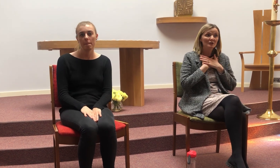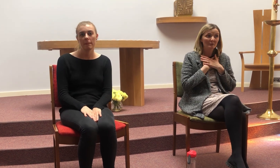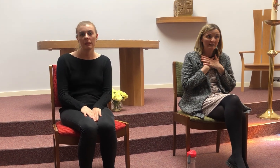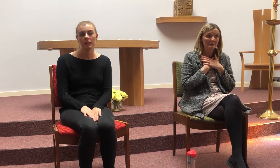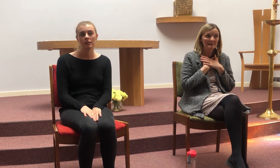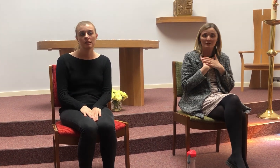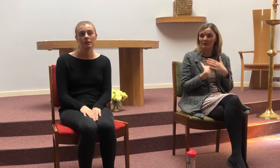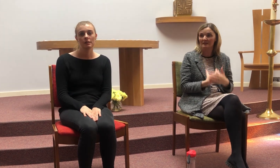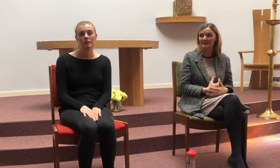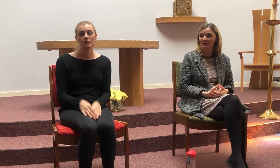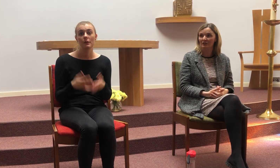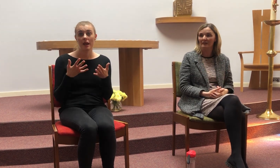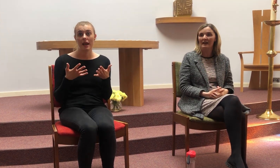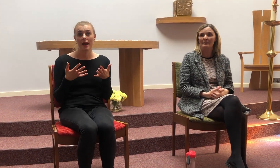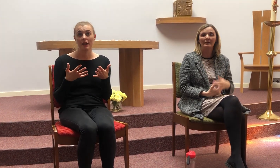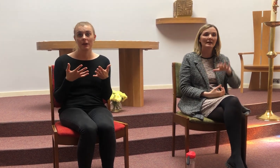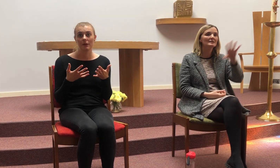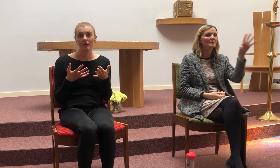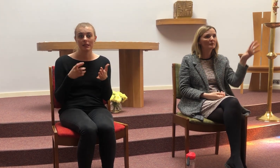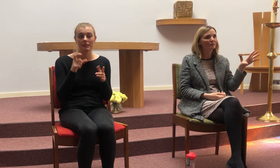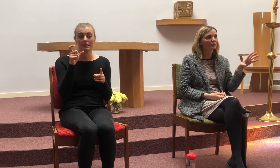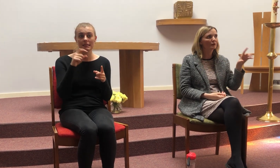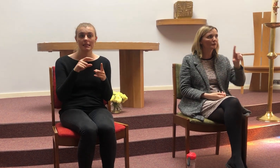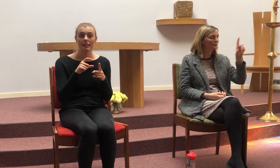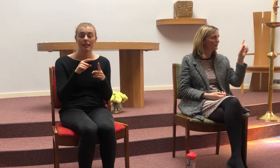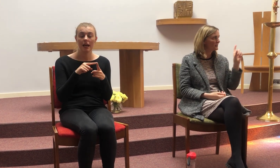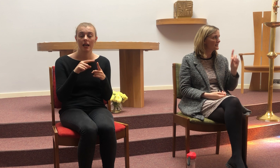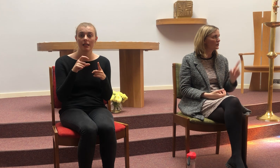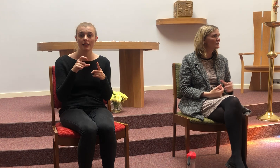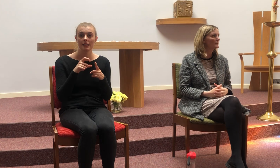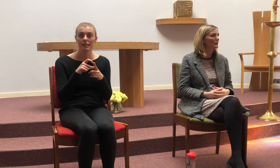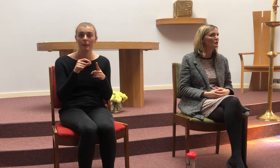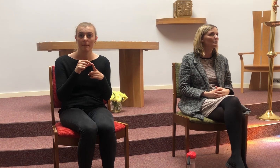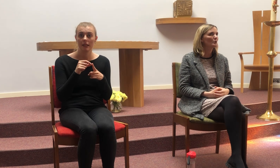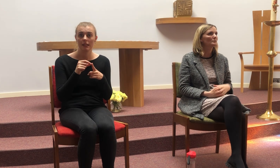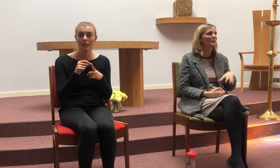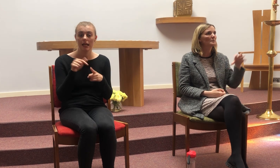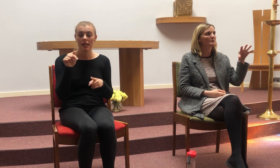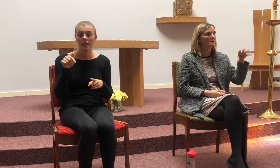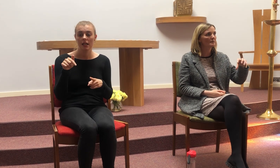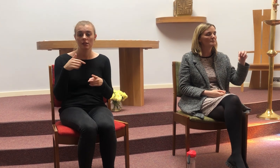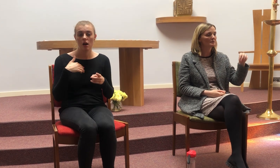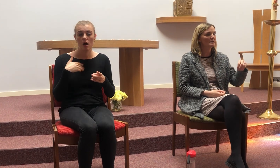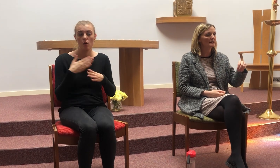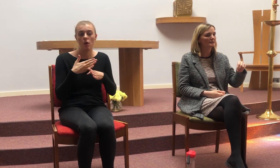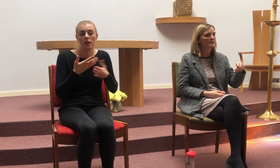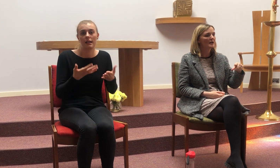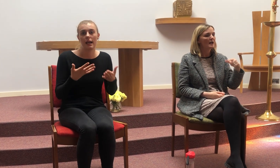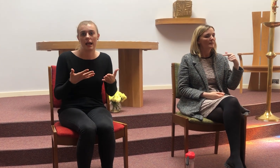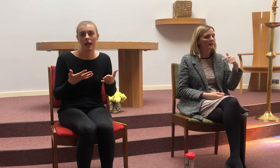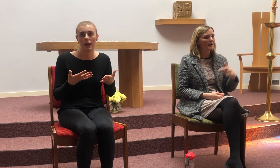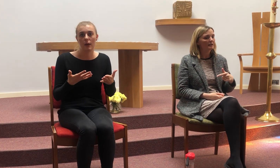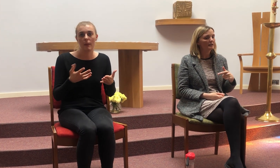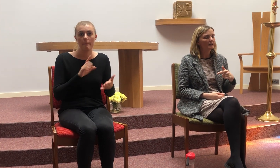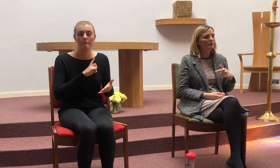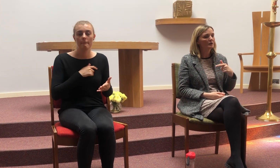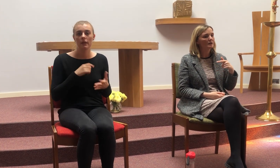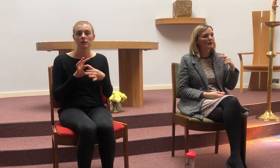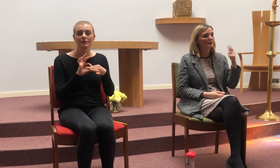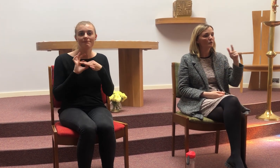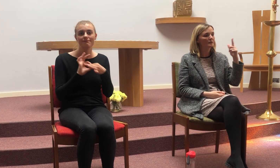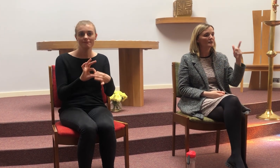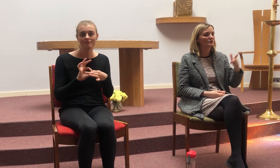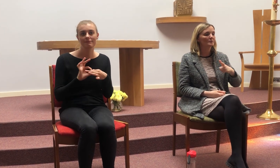what we're doing anyways in organisation. I can't speak for other organisations, but I do know that there was a commitment made that